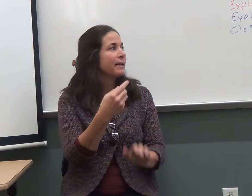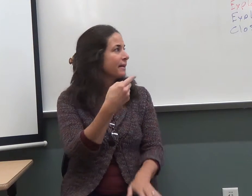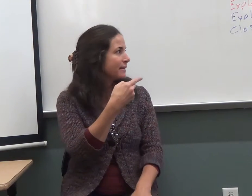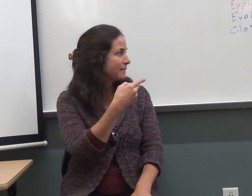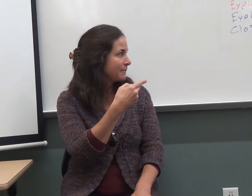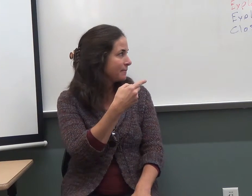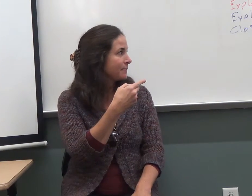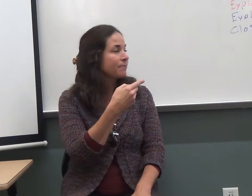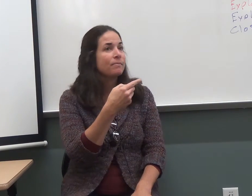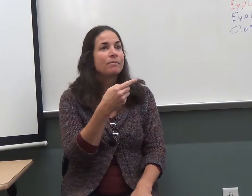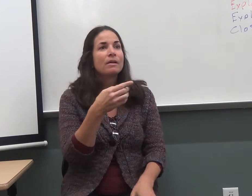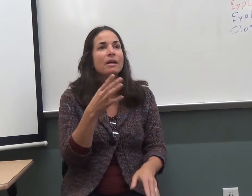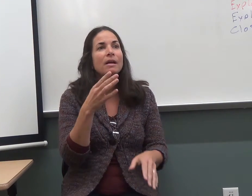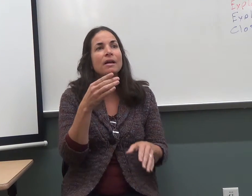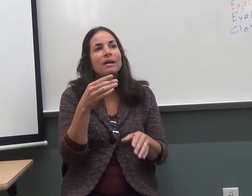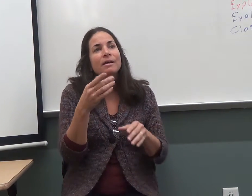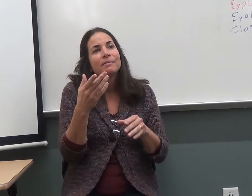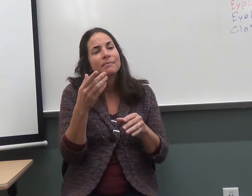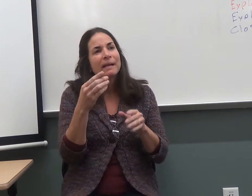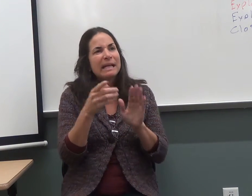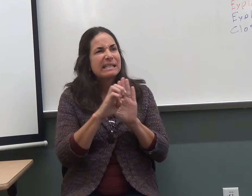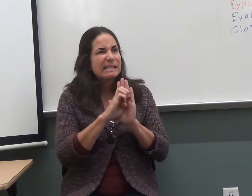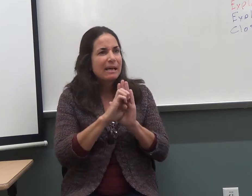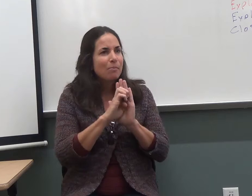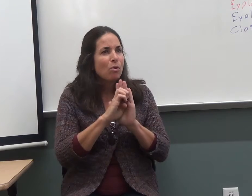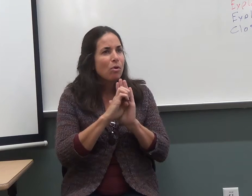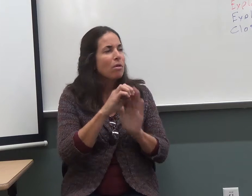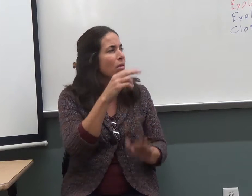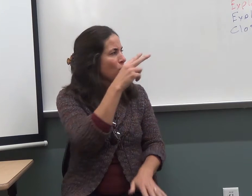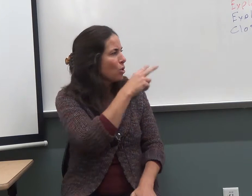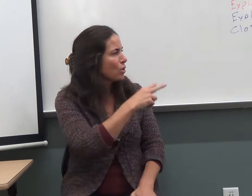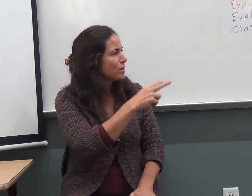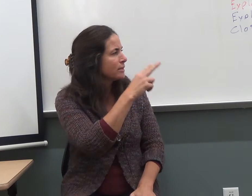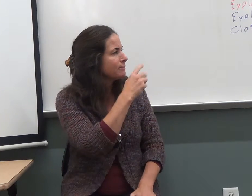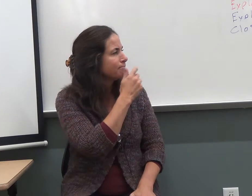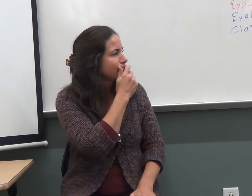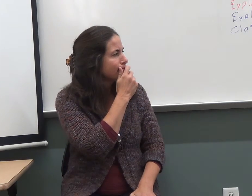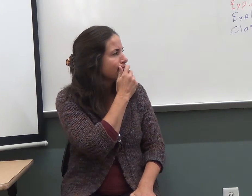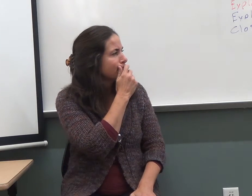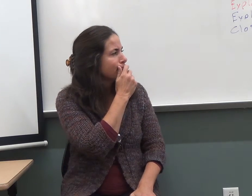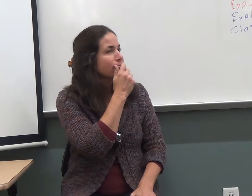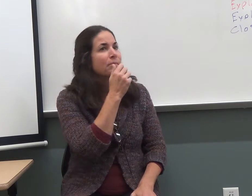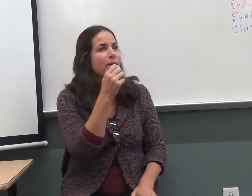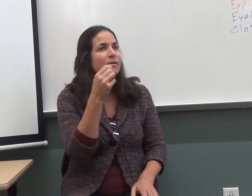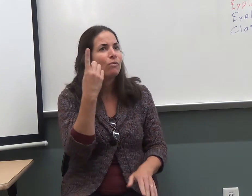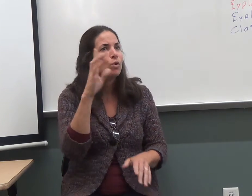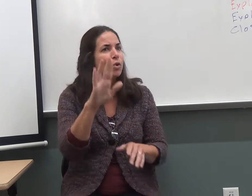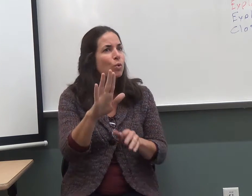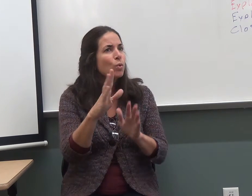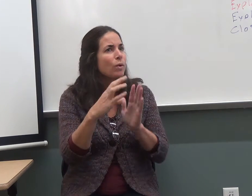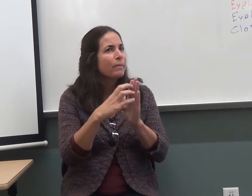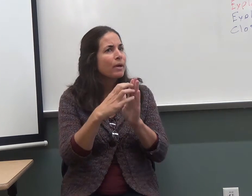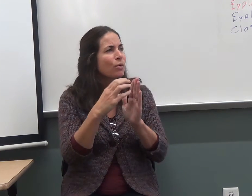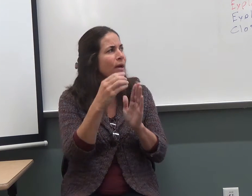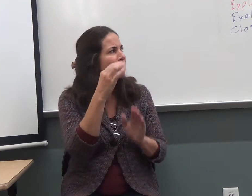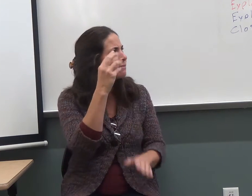to do is use it as a sample, okay? So you're going to look to it as a reference. Look to it as a reference. So what is